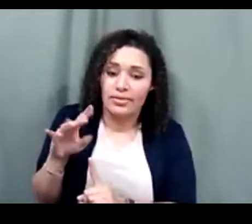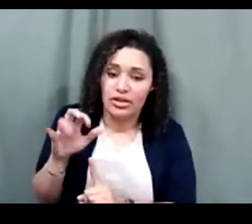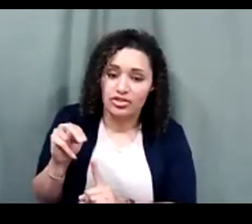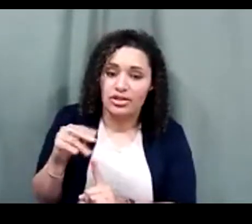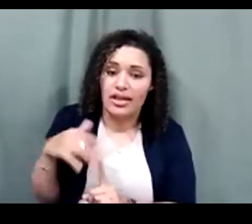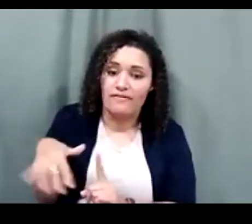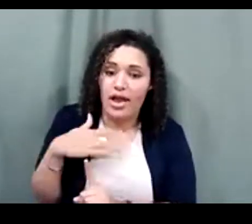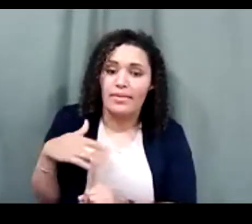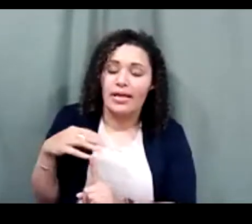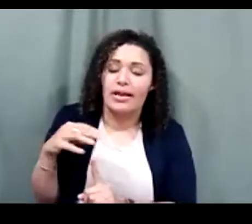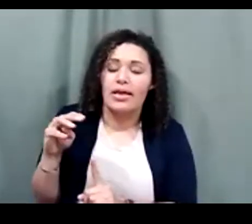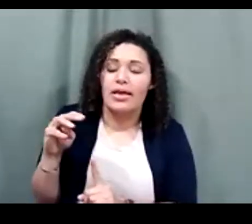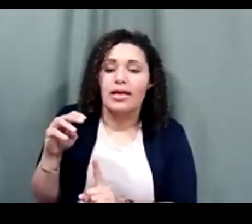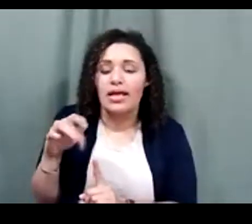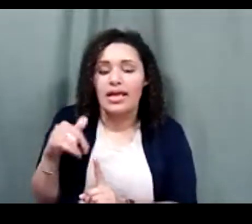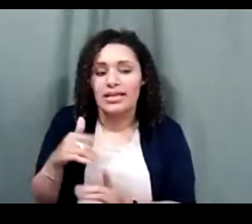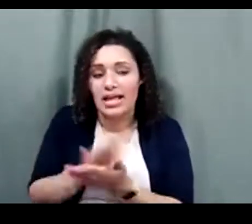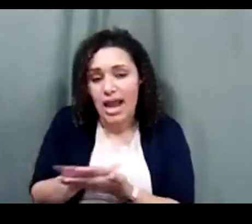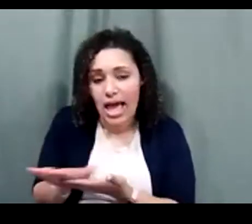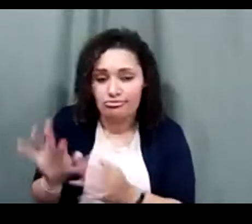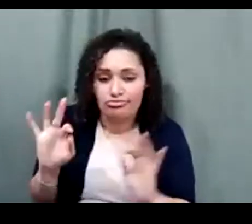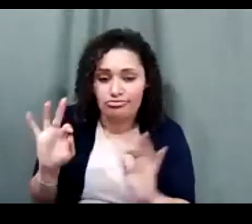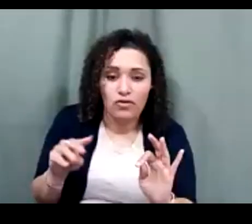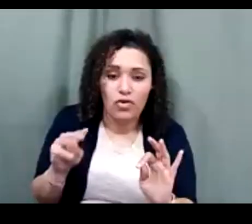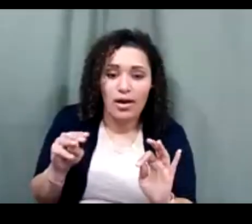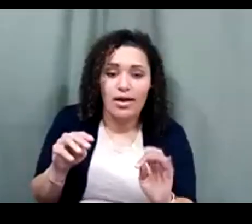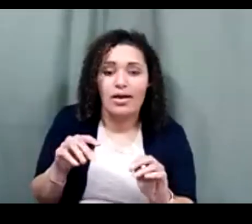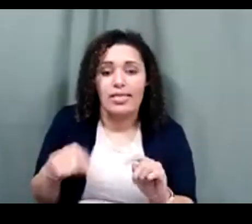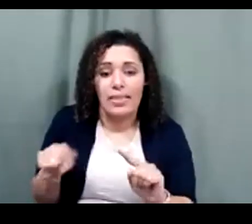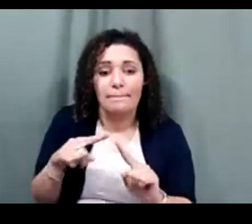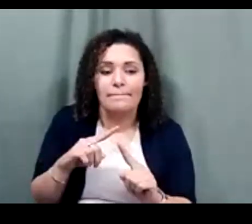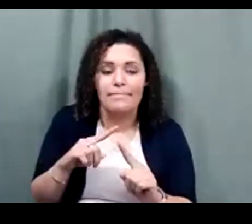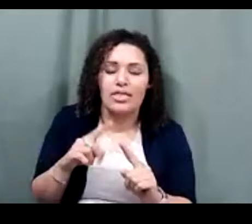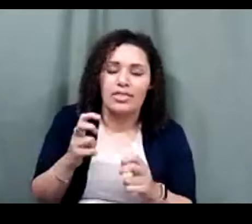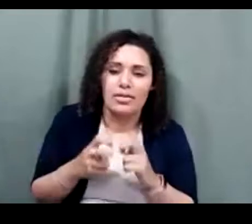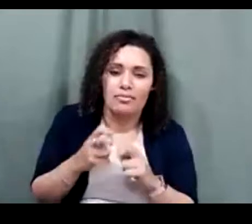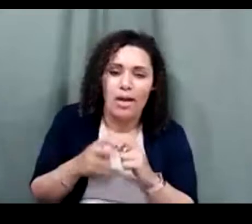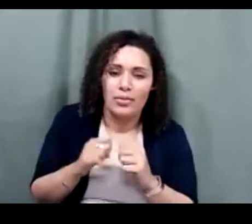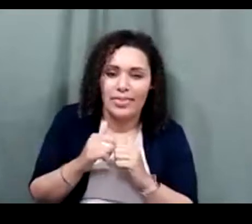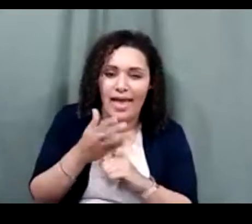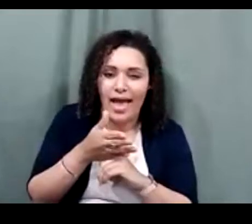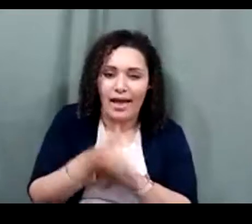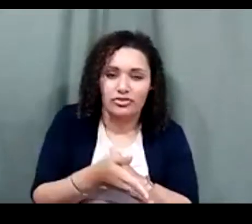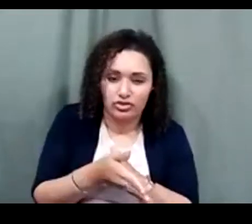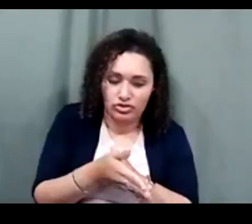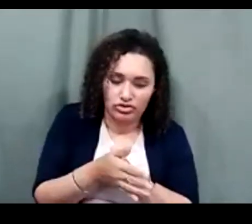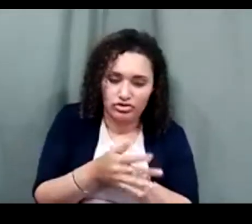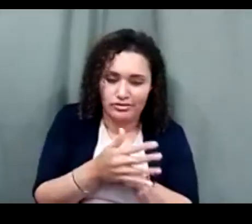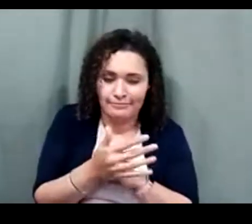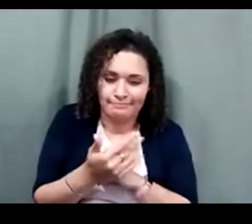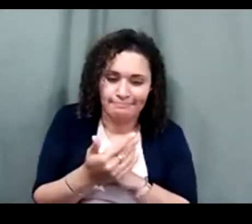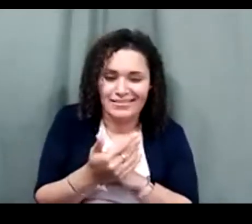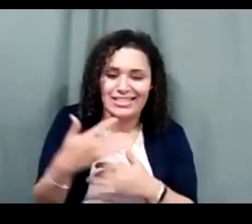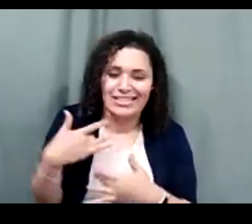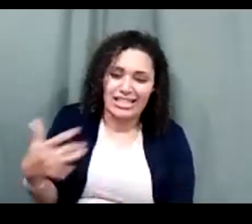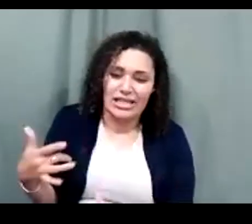environment is nice and warm and cozy for them. The problem with waiting until after is that it tends to